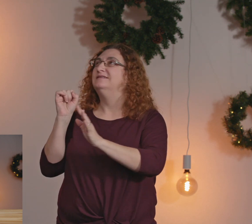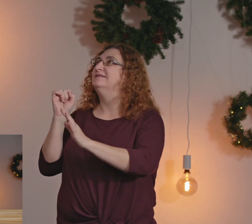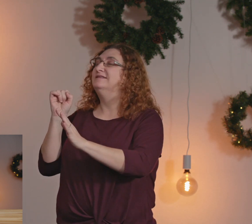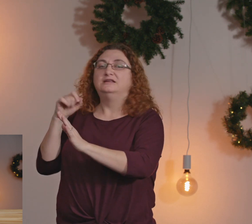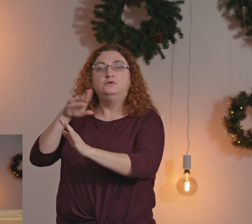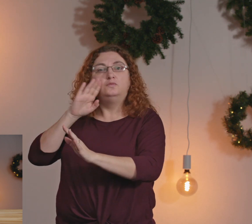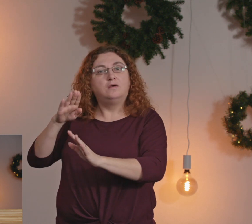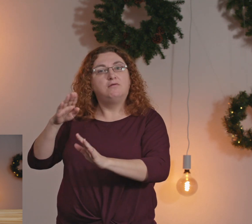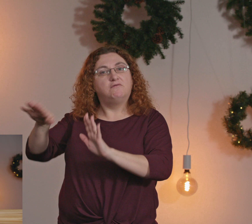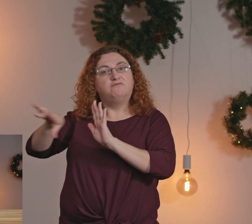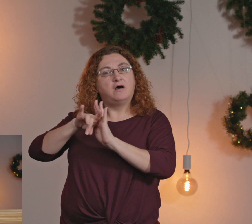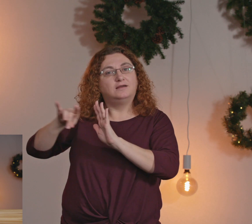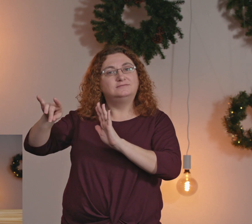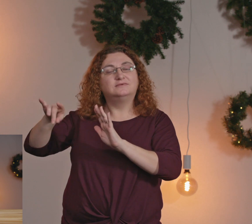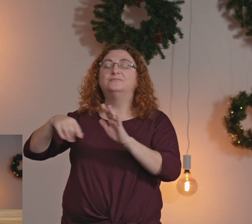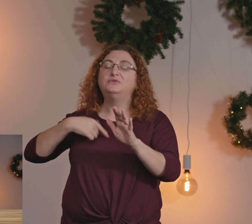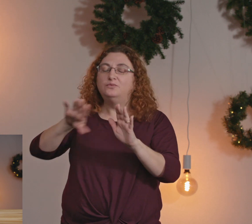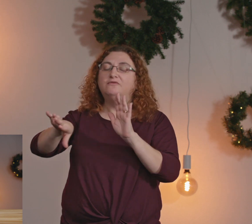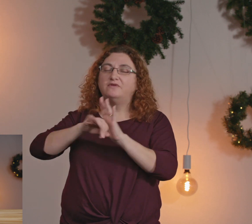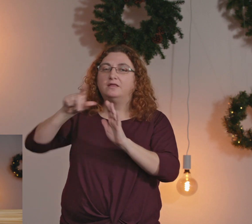find the Lord will run to you.